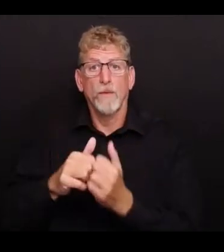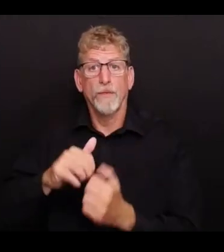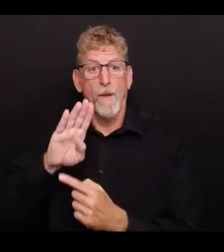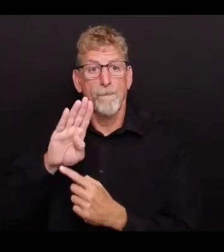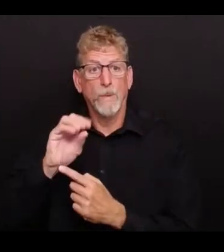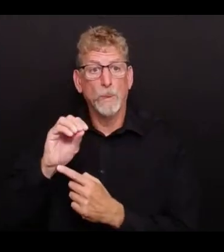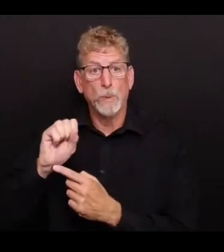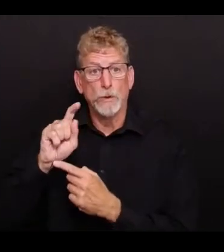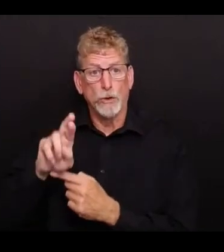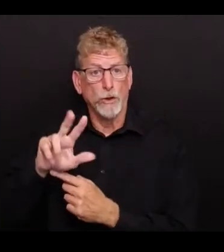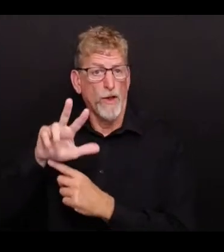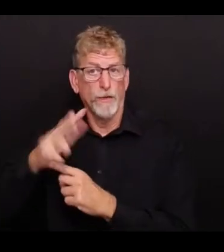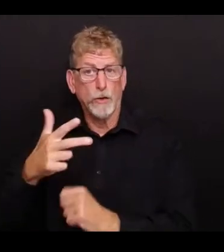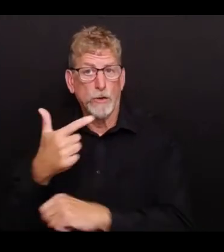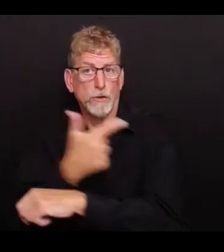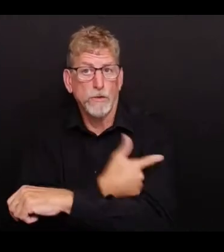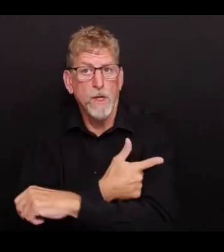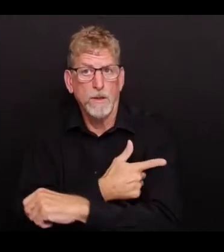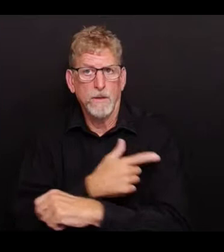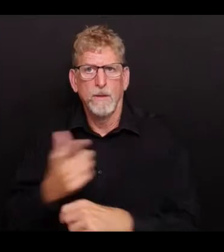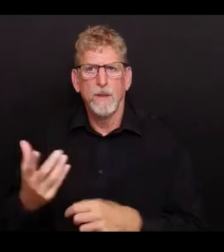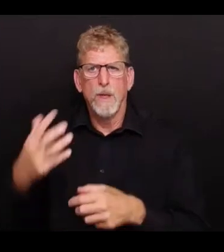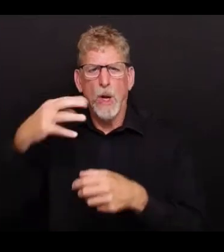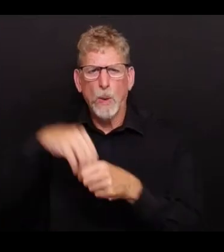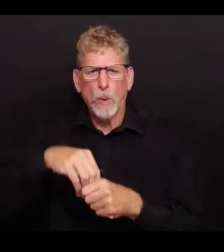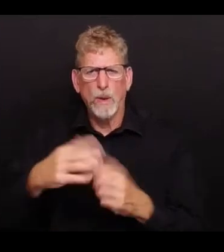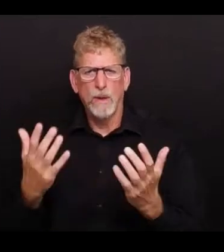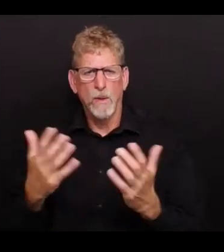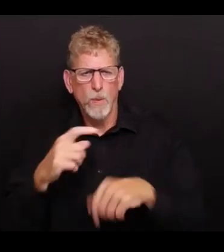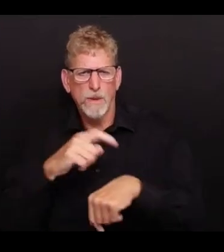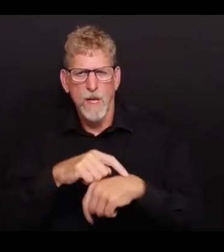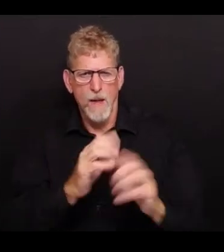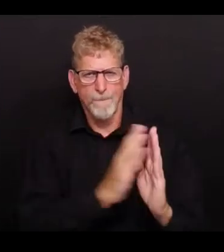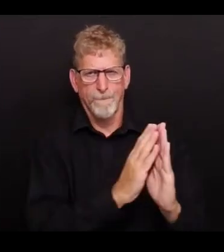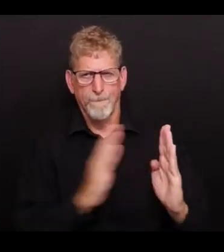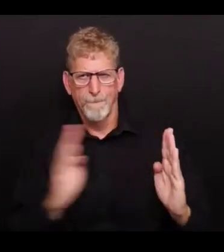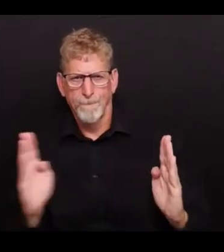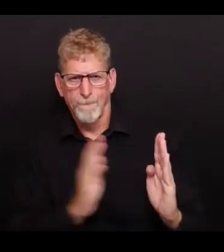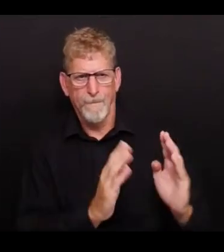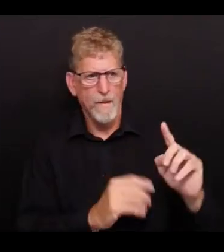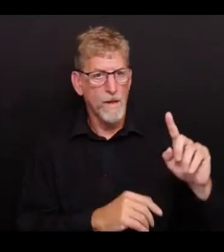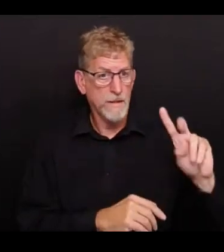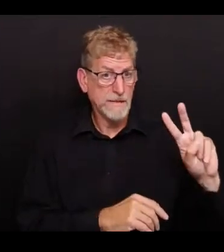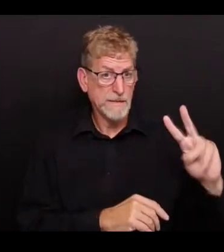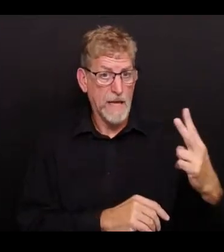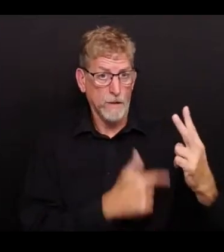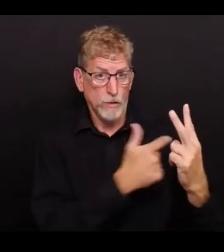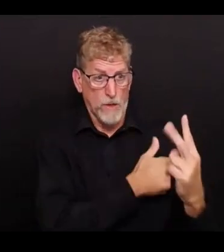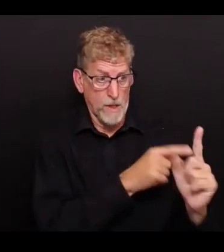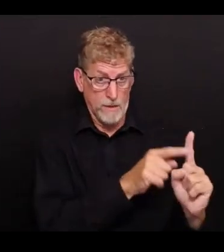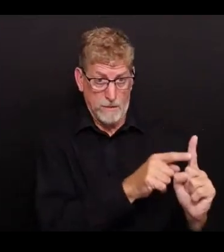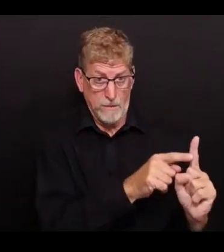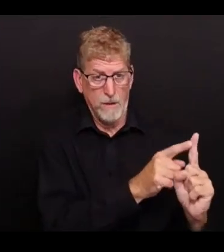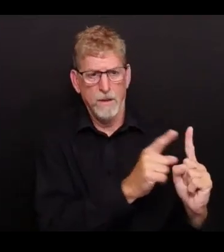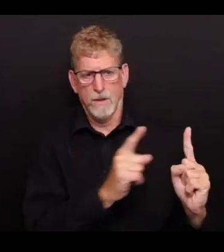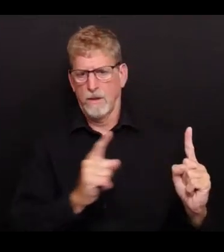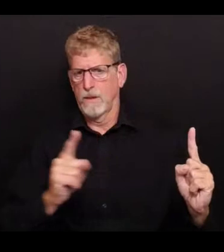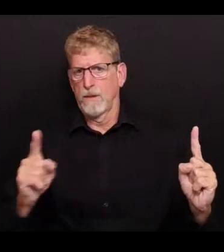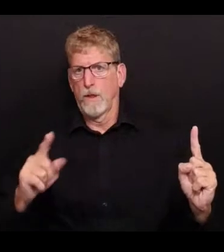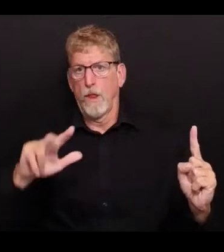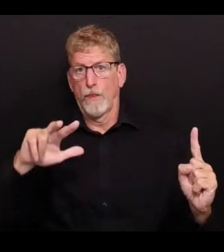a time frame since the second dose. And so, although the federal government told